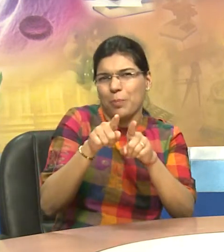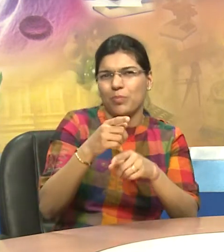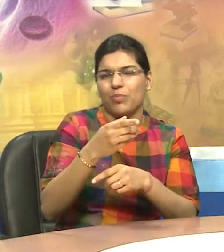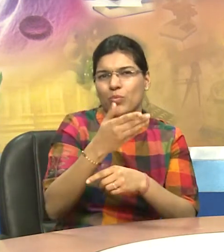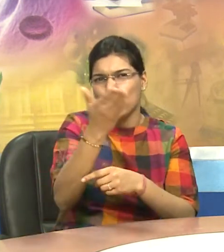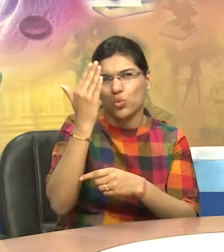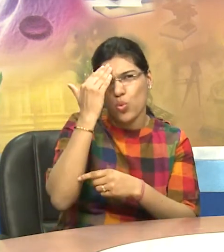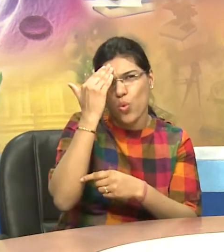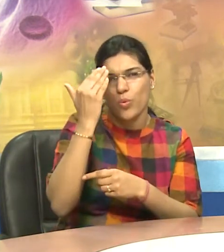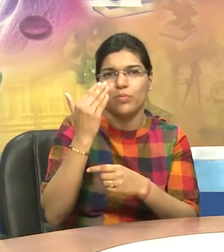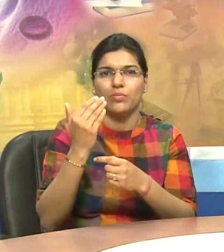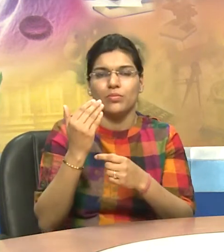of